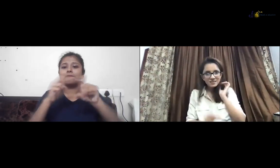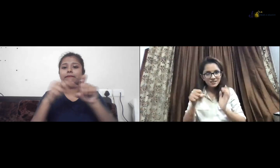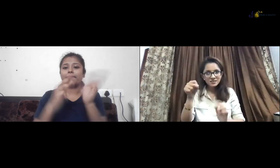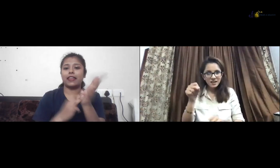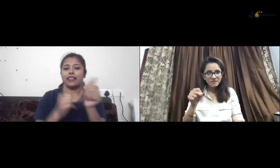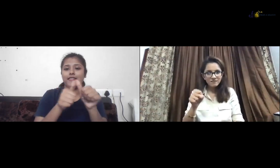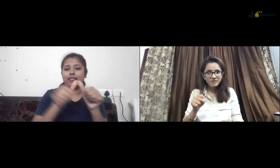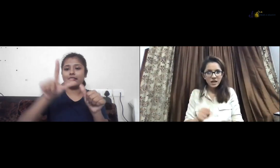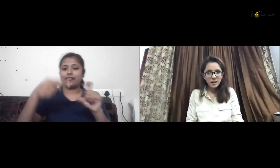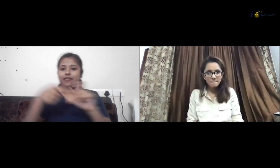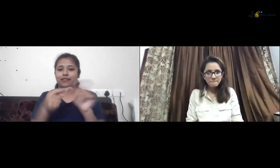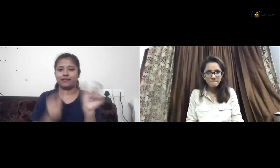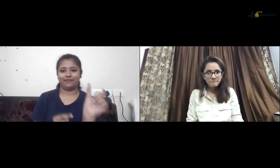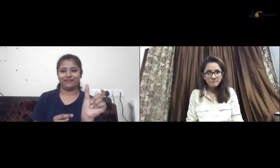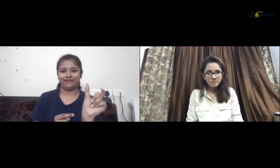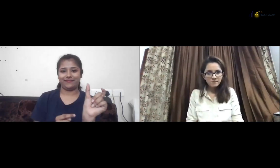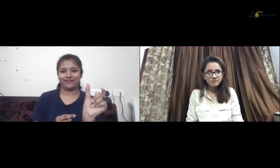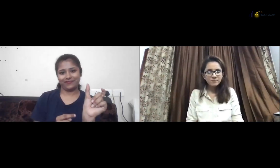Yeah. So that